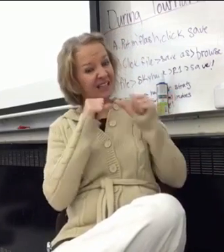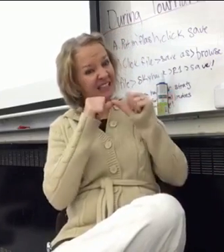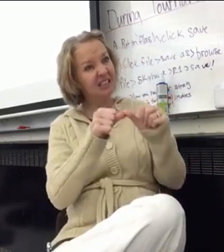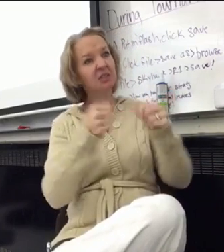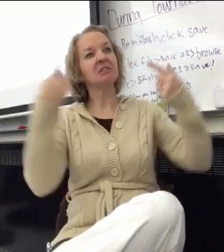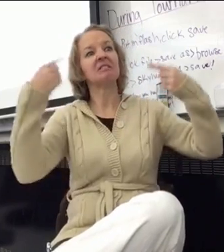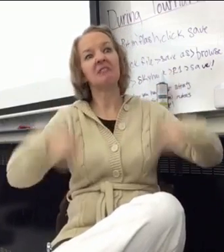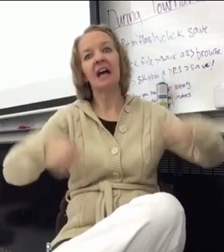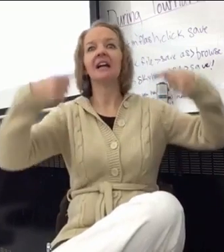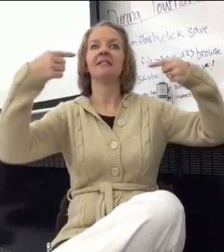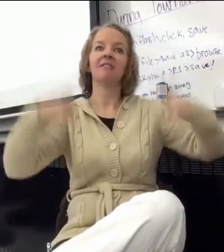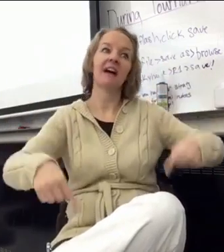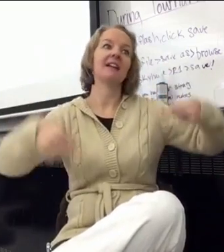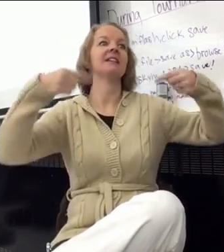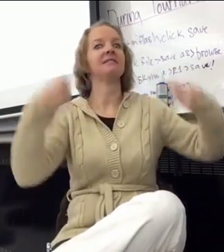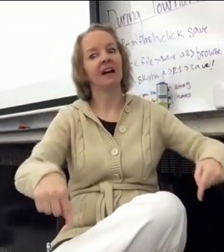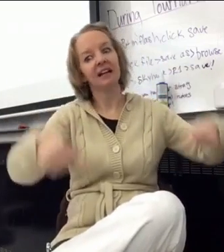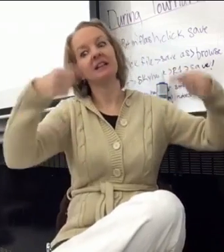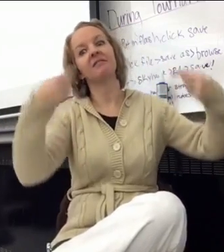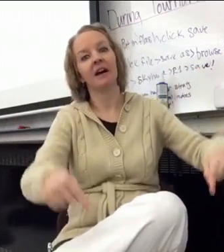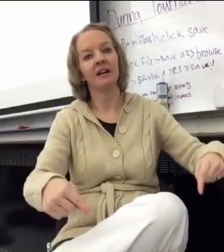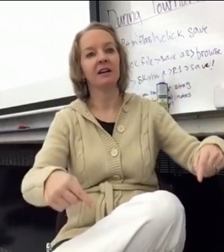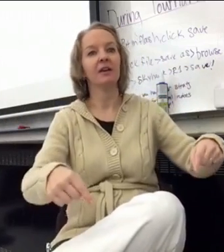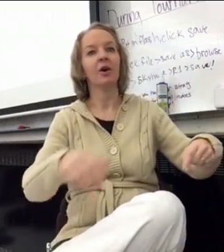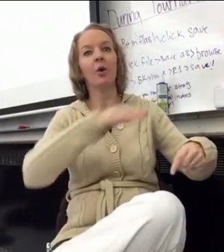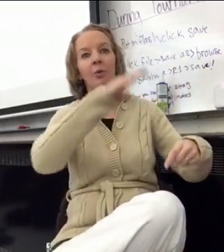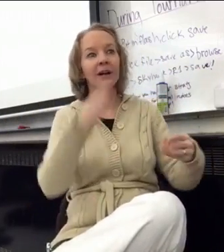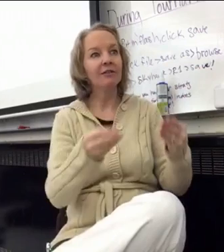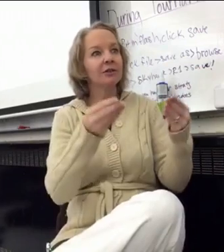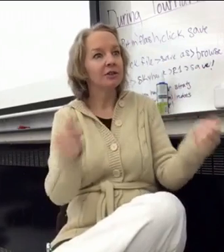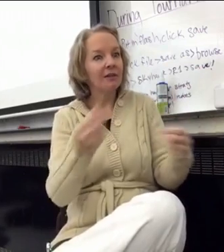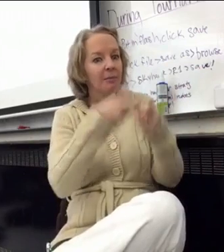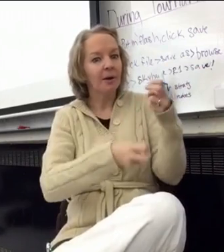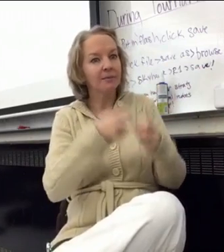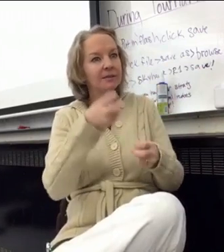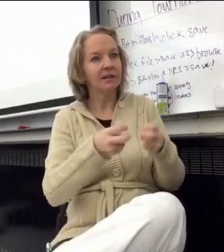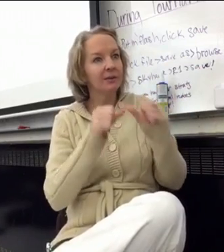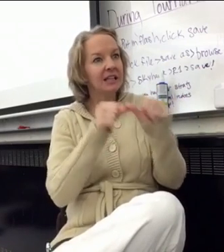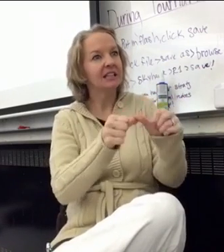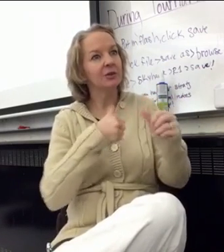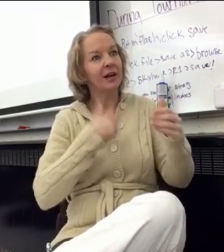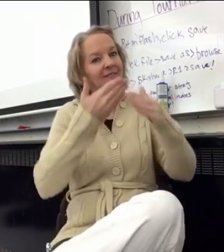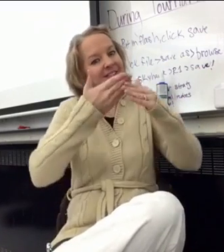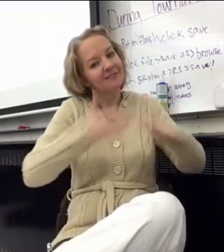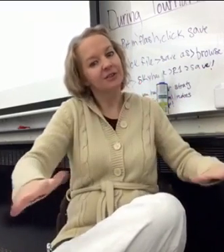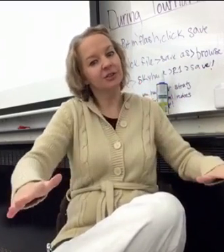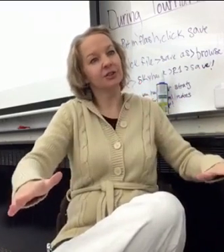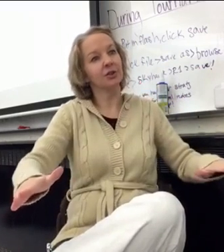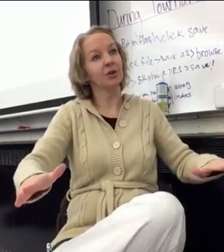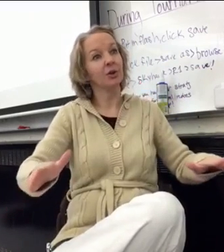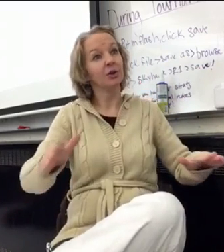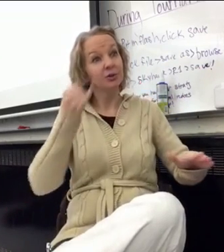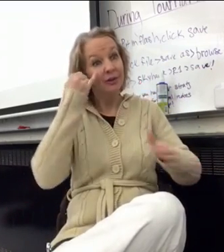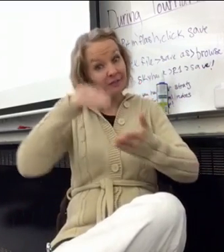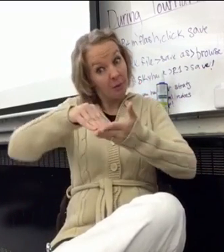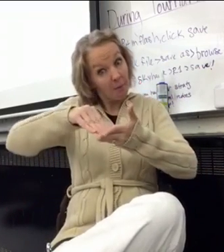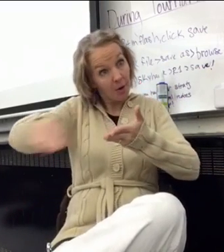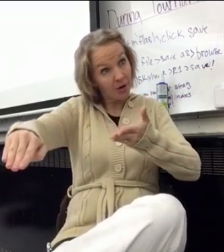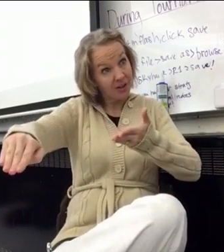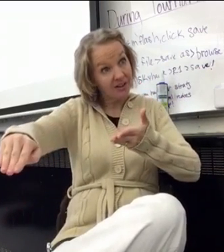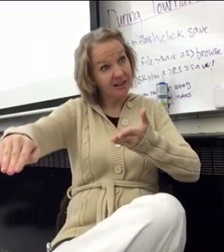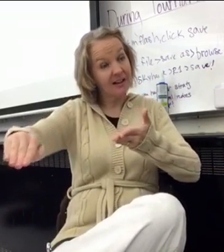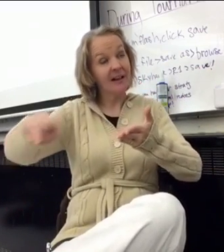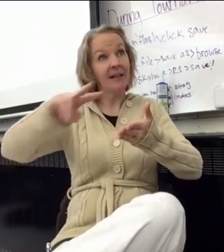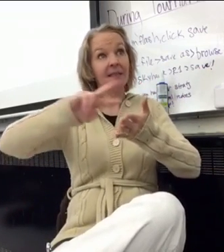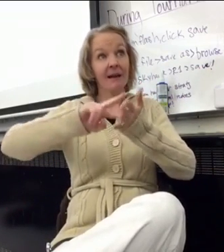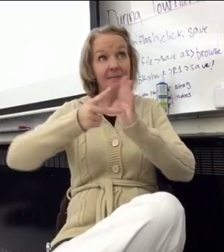fight over and over and over again, we're never solving the problems and we continue to have these divisions. So by pardoning them, the idea was that